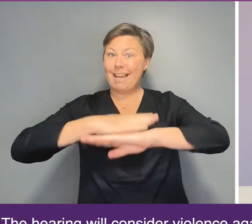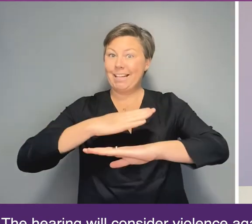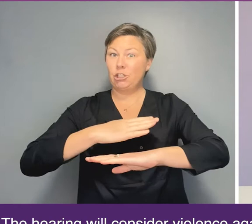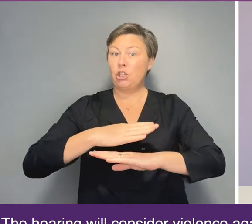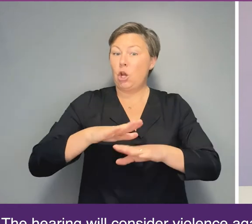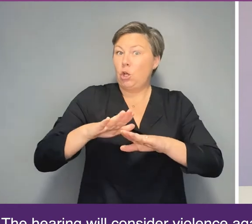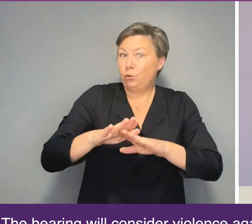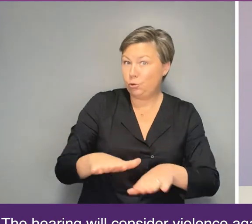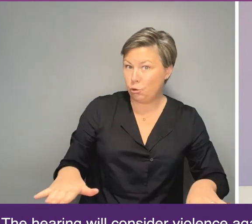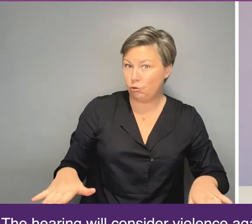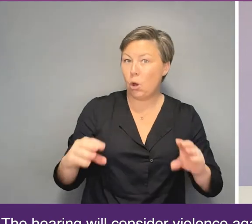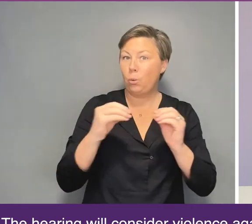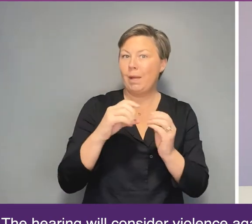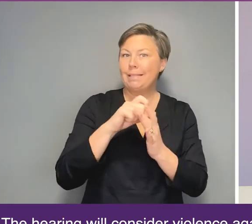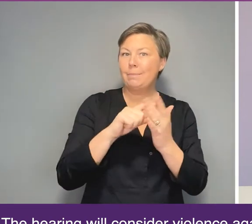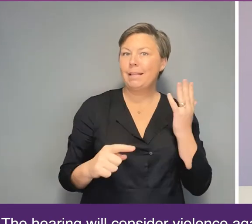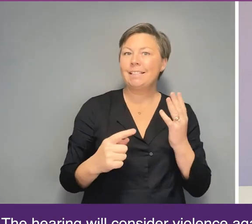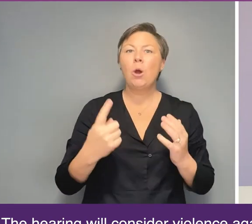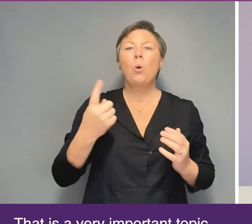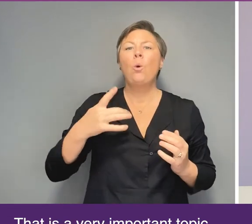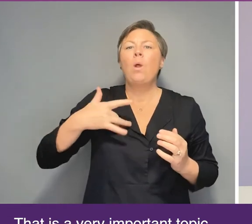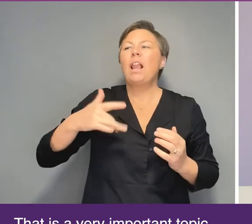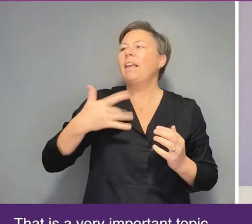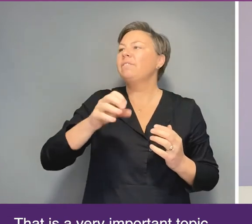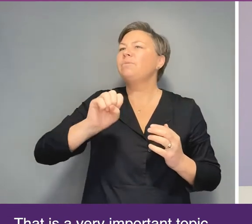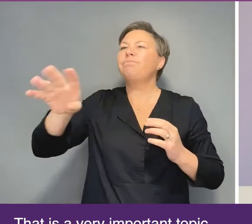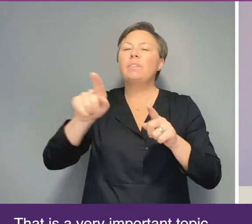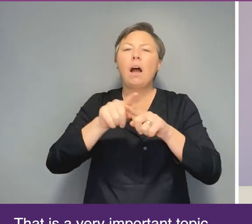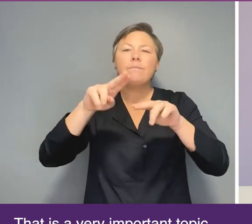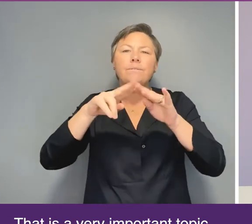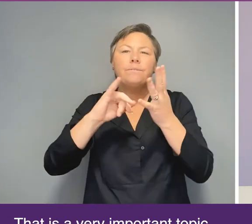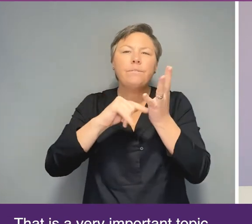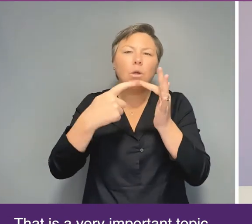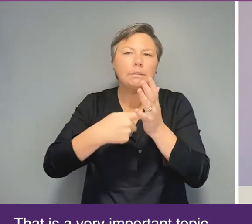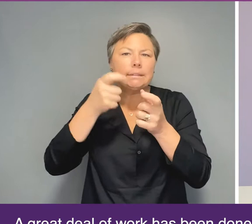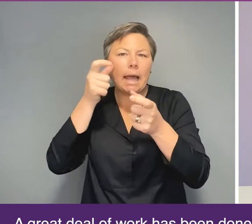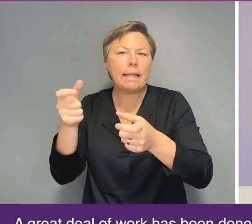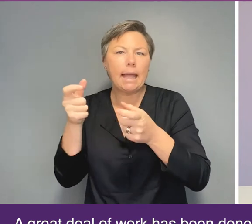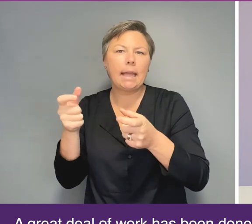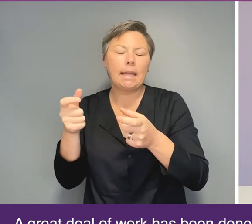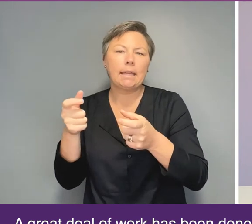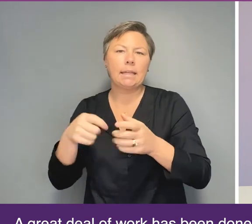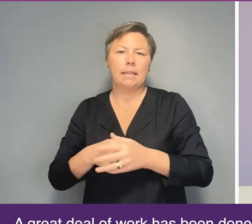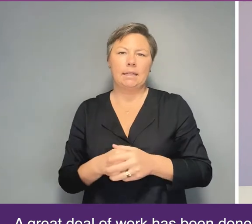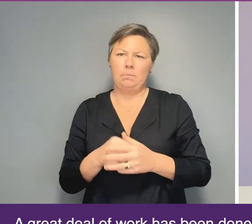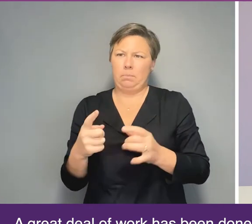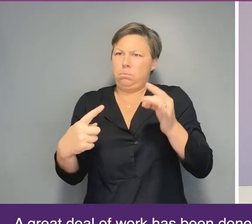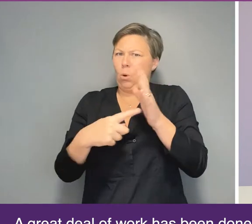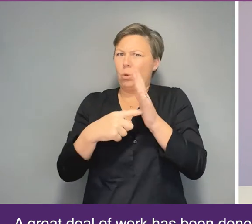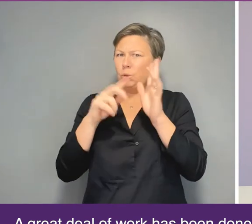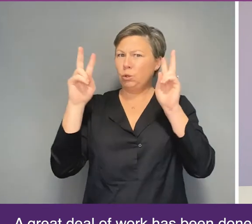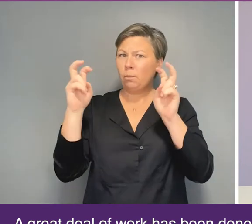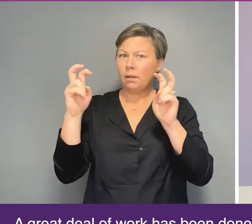disability in out-of-home care. That is a very important topic. A great deal of work has been done,